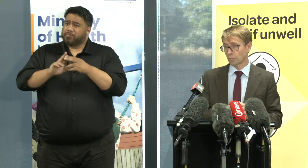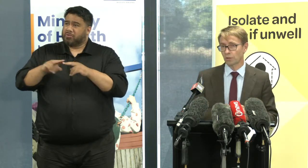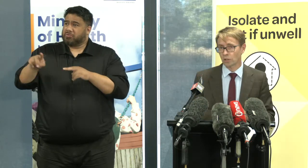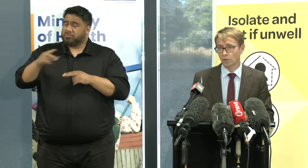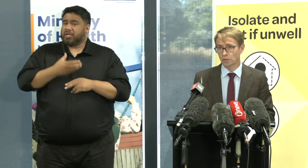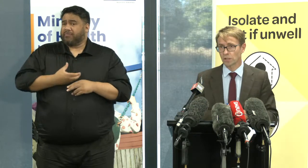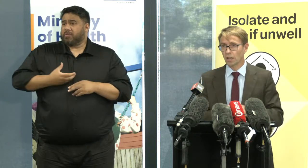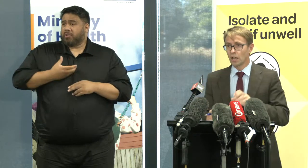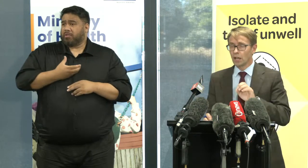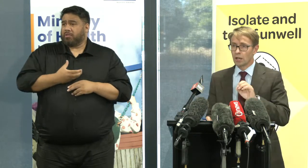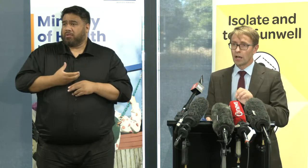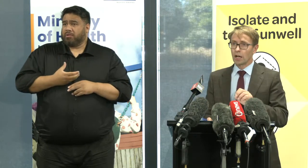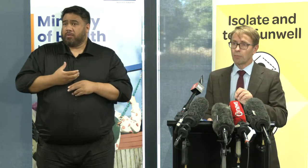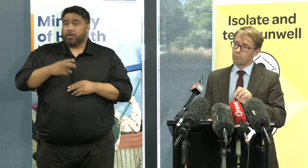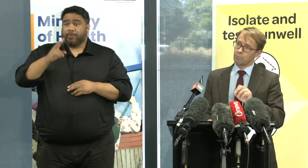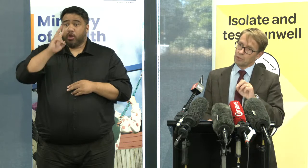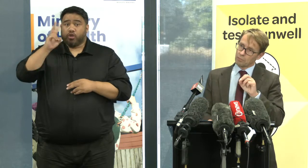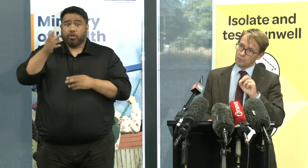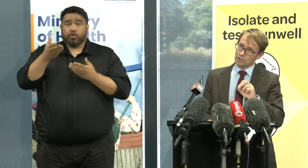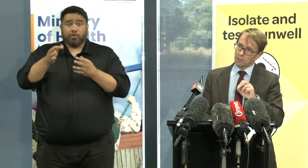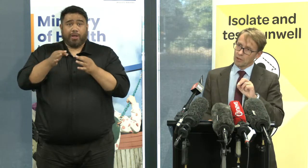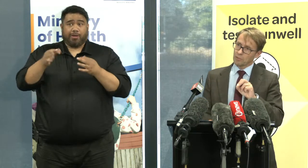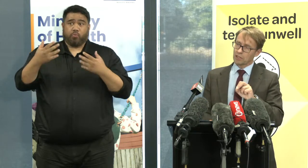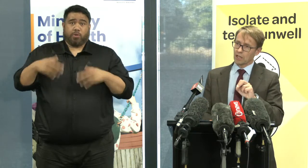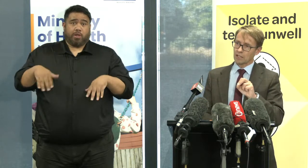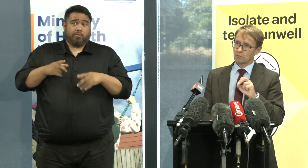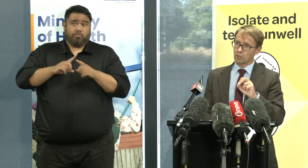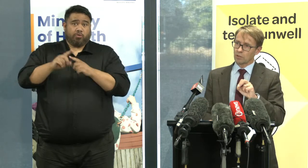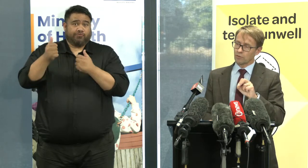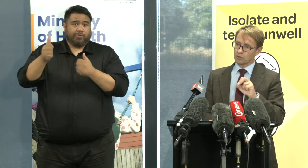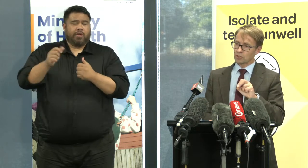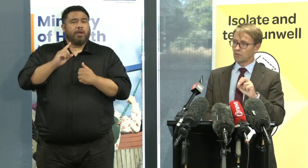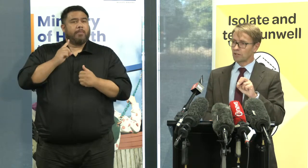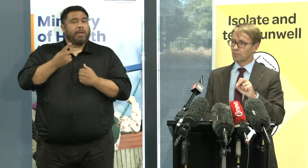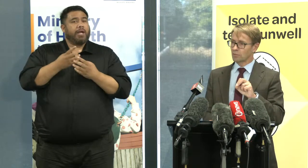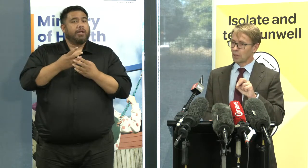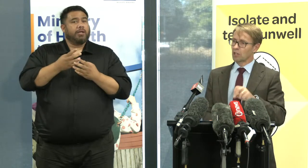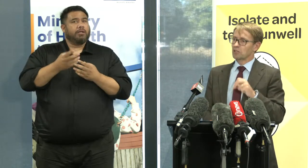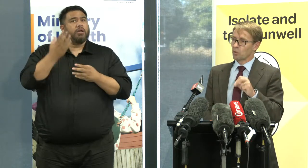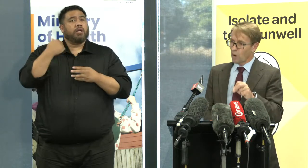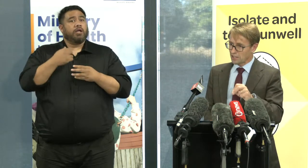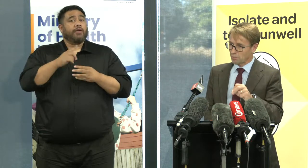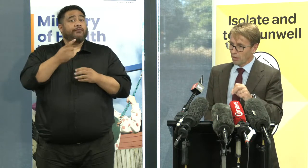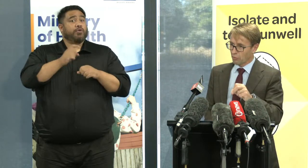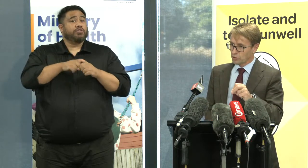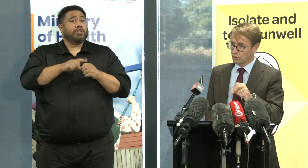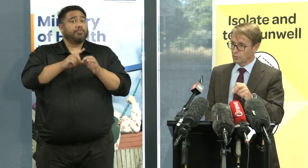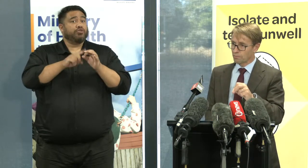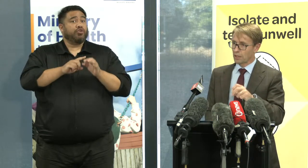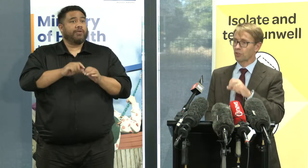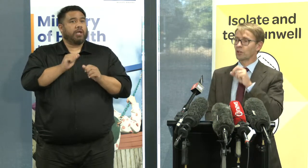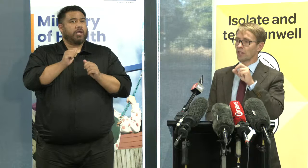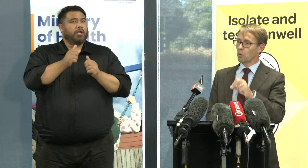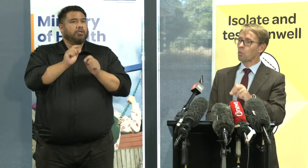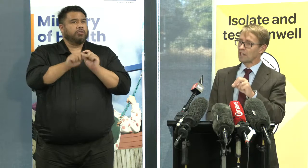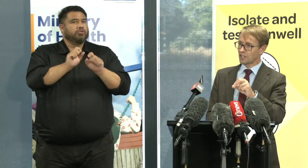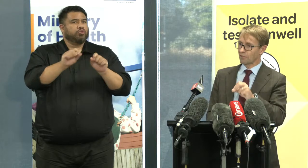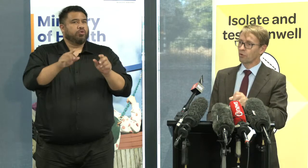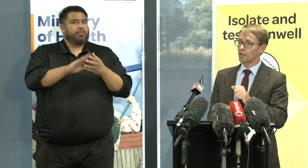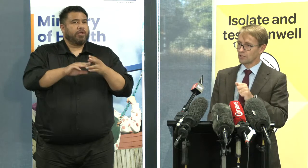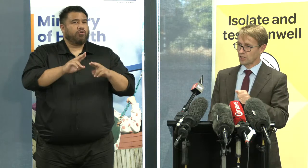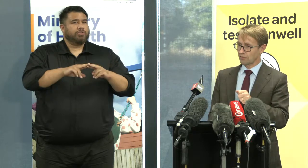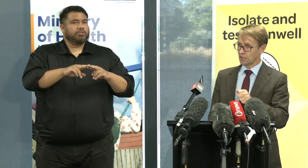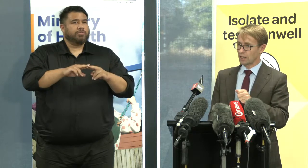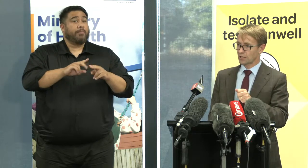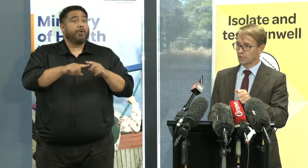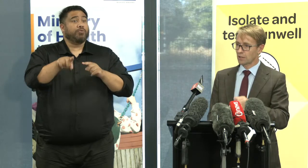been possible in the Cooks. But some of them indicated when we first surveyed them, they were going to wait a month or two. And I think they were waiting